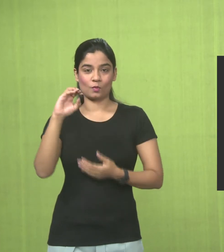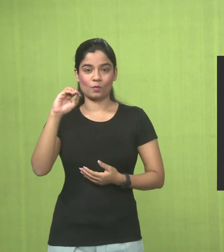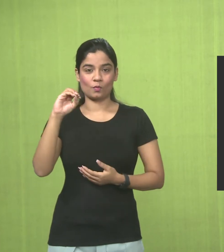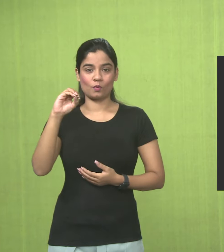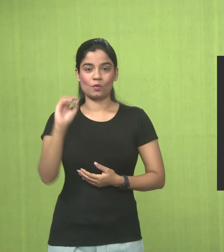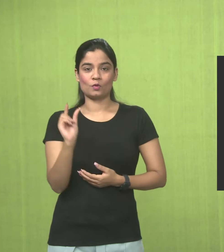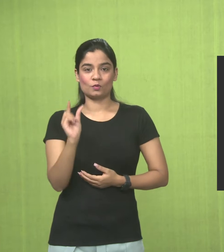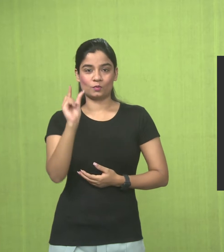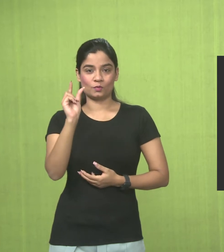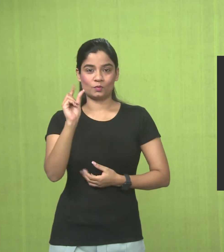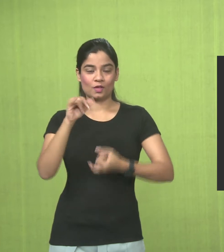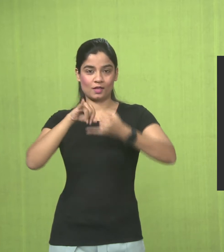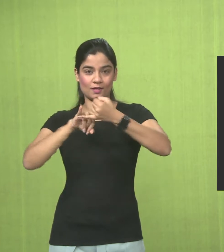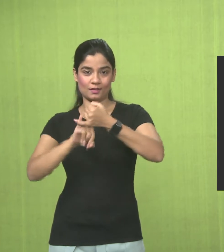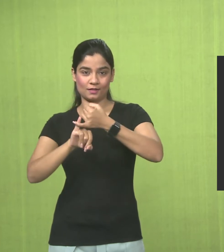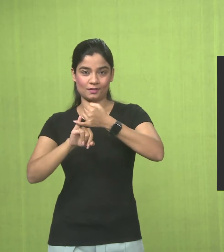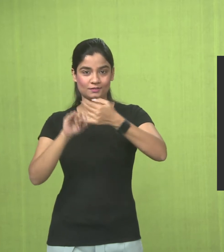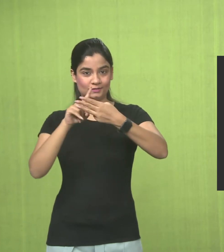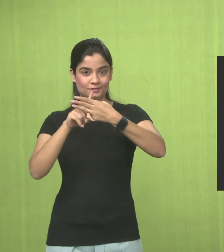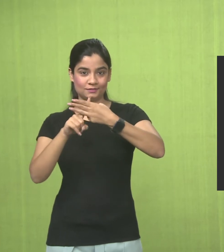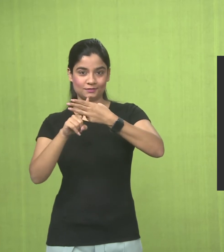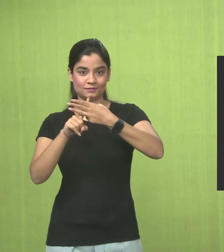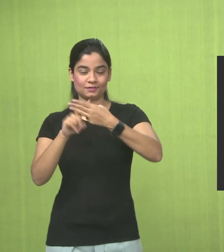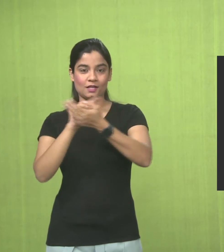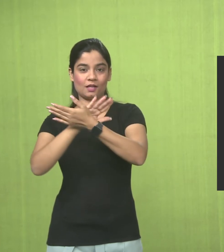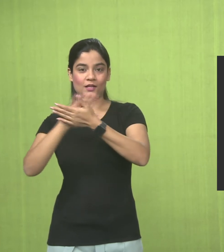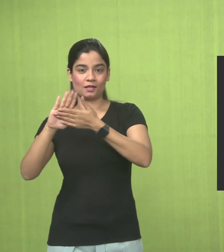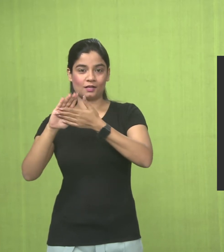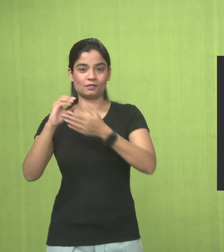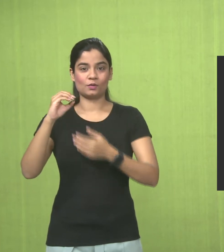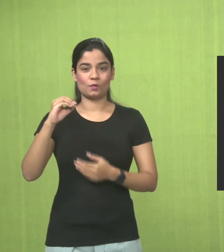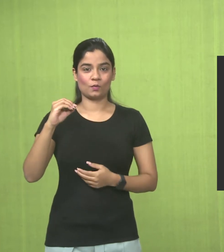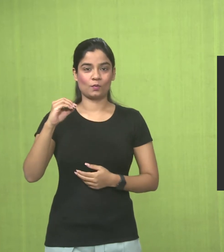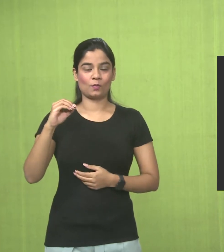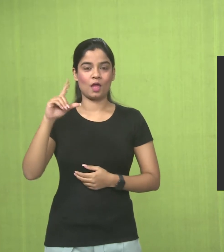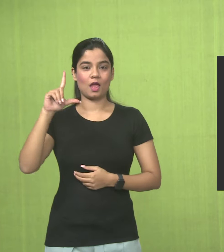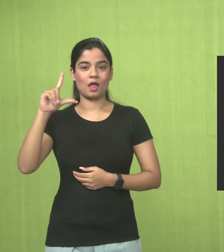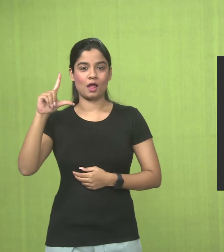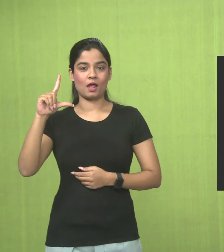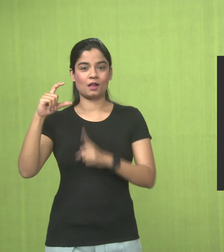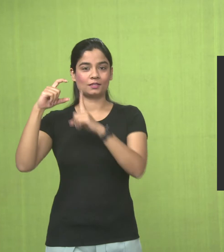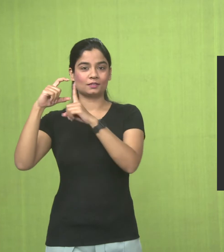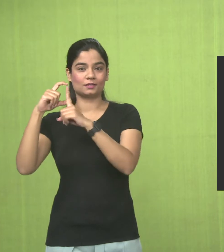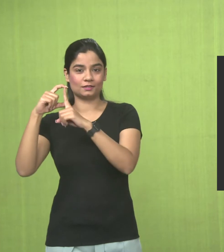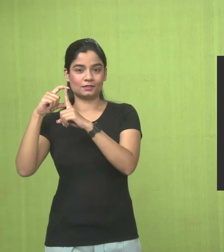Household. A house, its occupants, regarded as a unit.